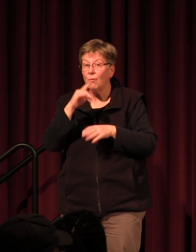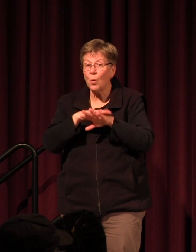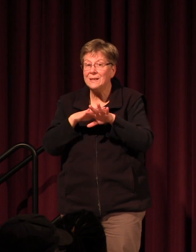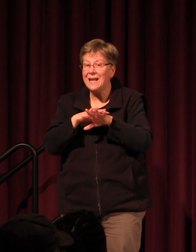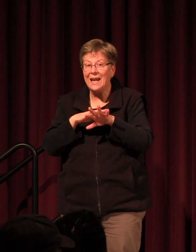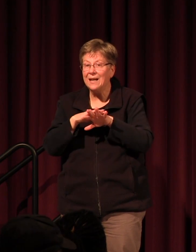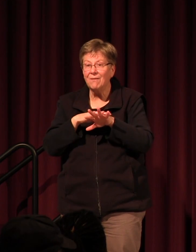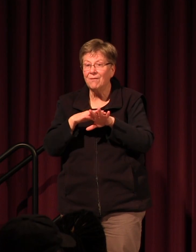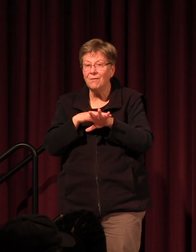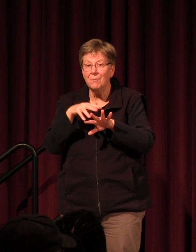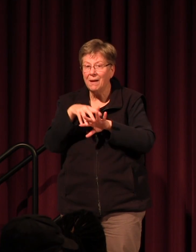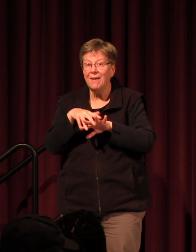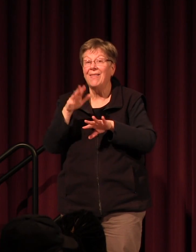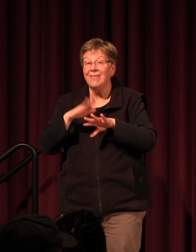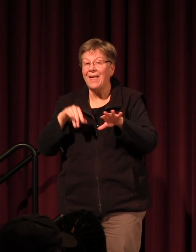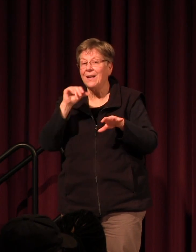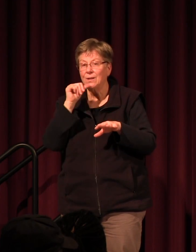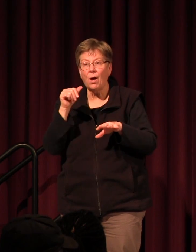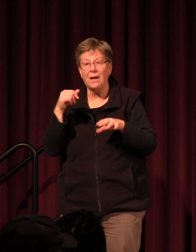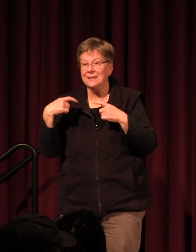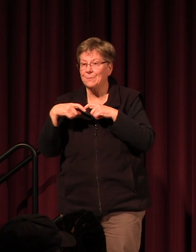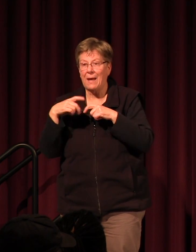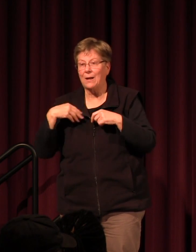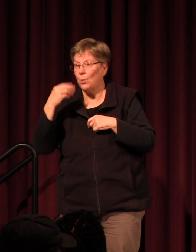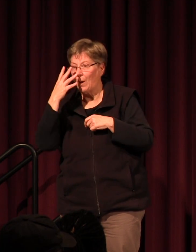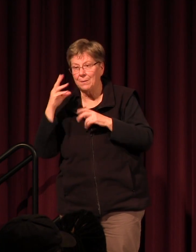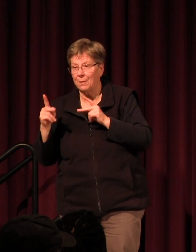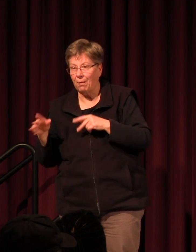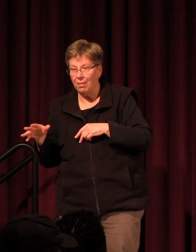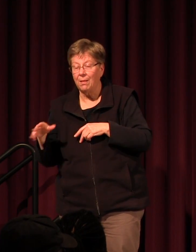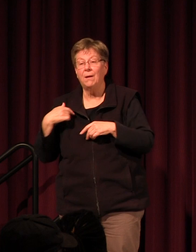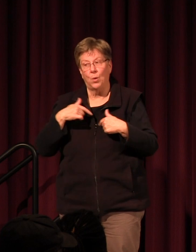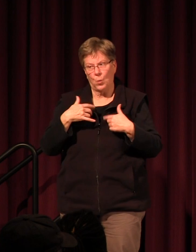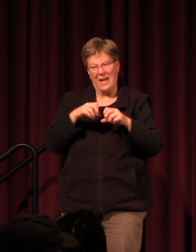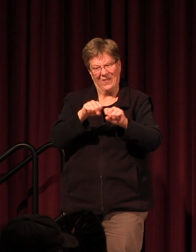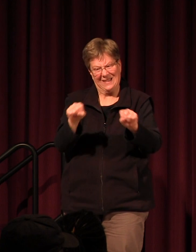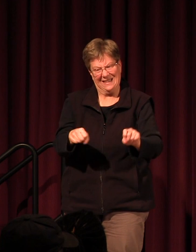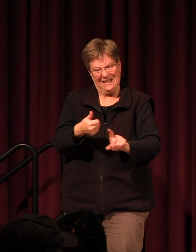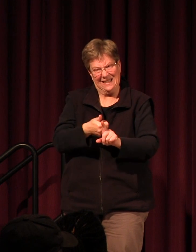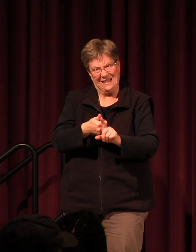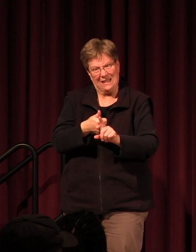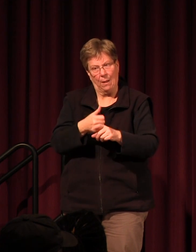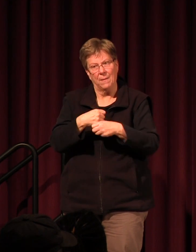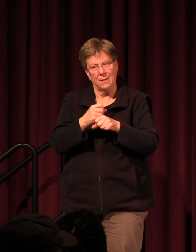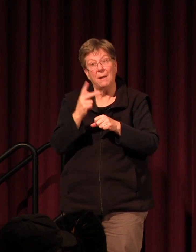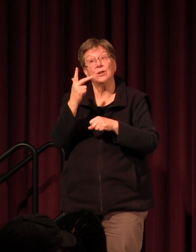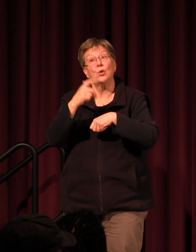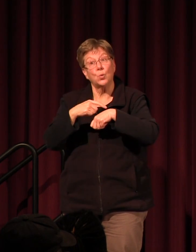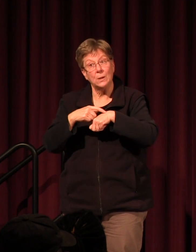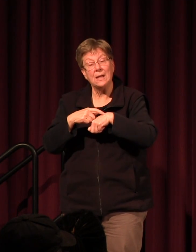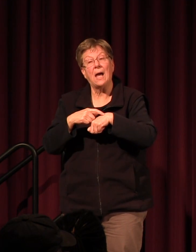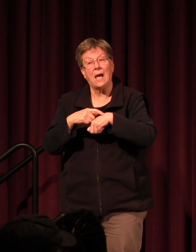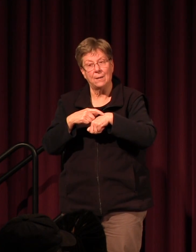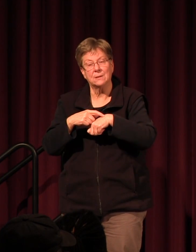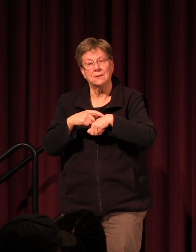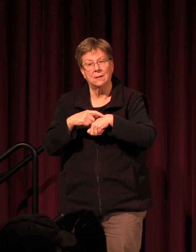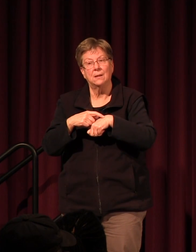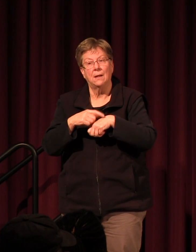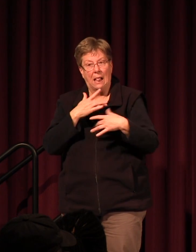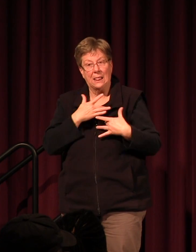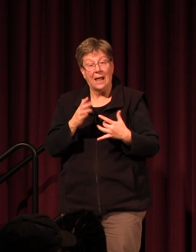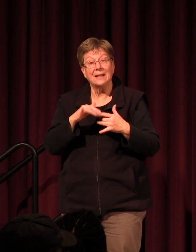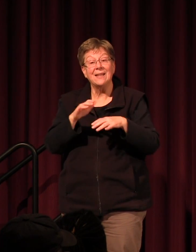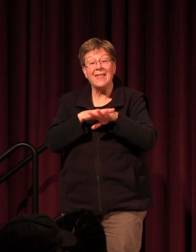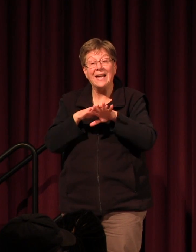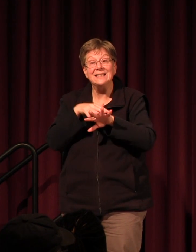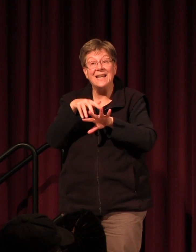Natives than non-Hispanic white counterparts. We have a system that makes it 3 times more likely that